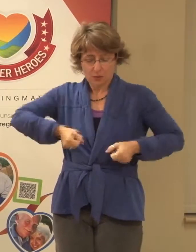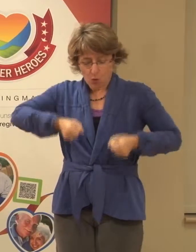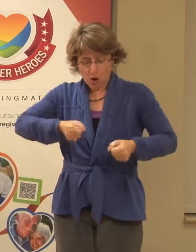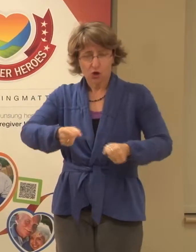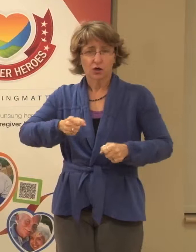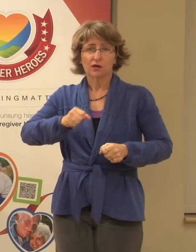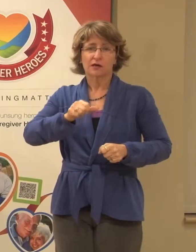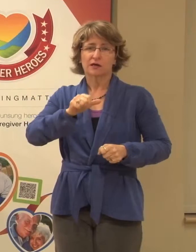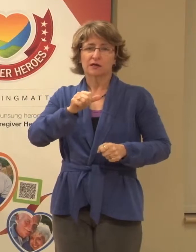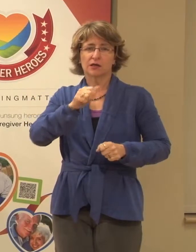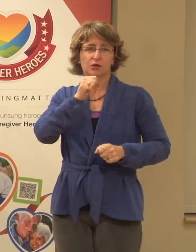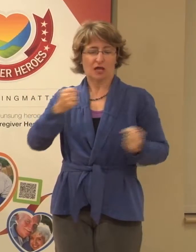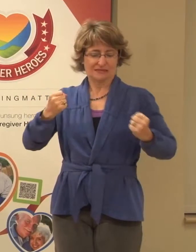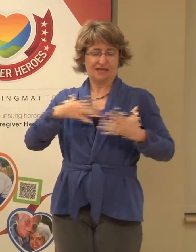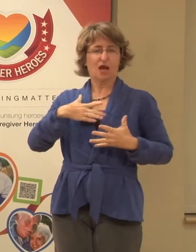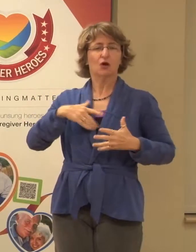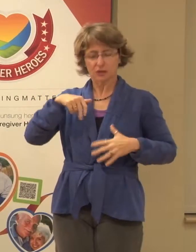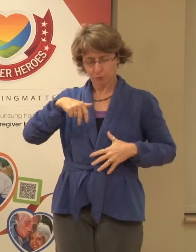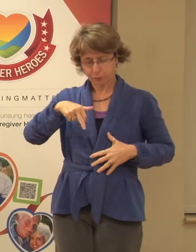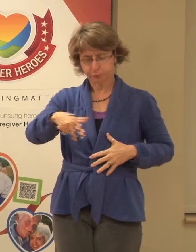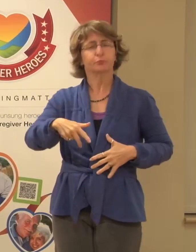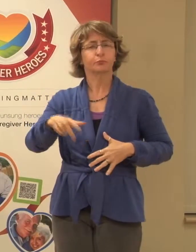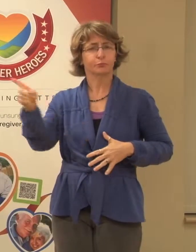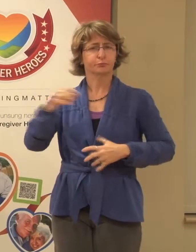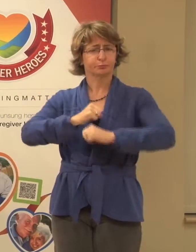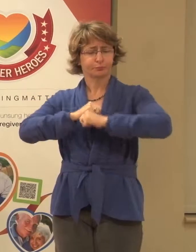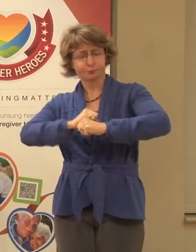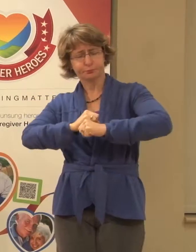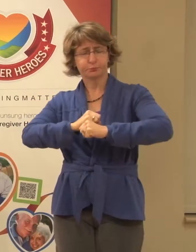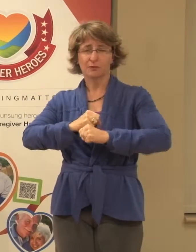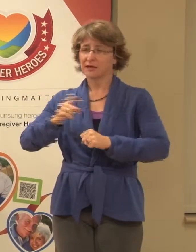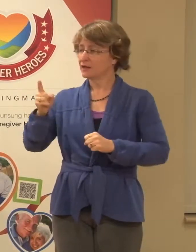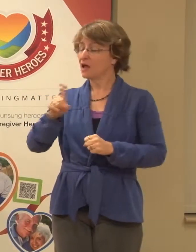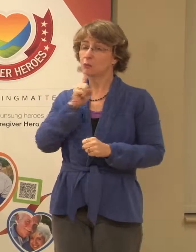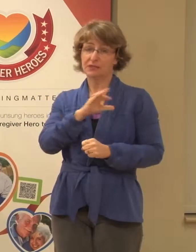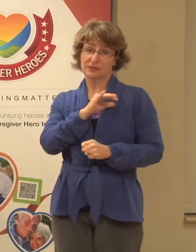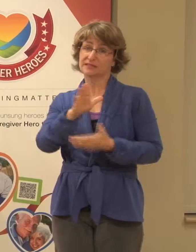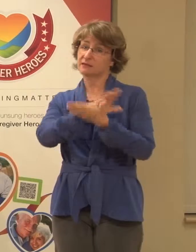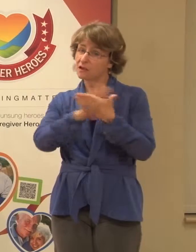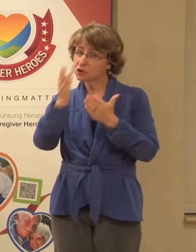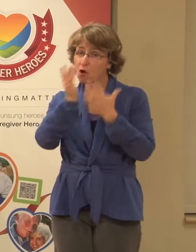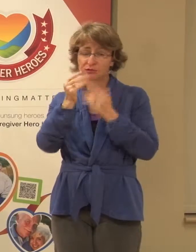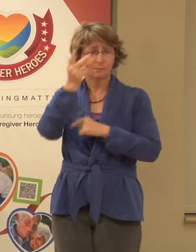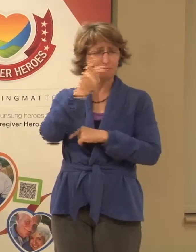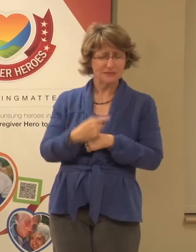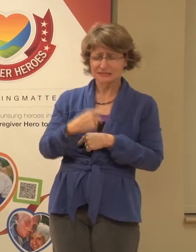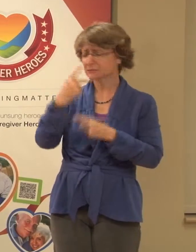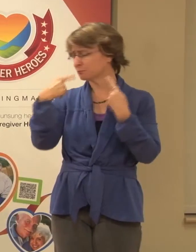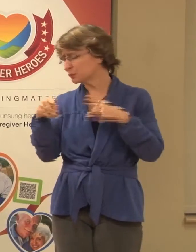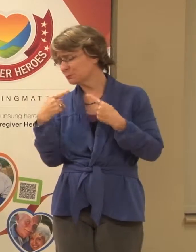if you don't feel like having shoes on, the socks are actually amazing. They come in very nice colors. We've got pinks, we've